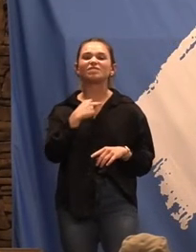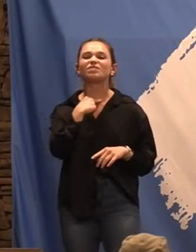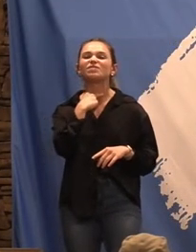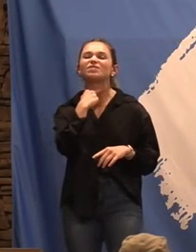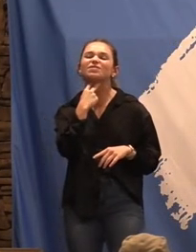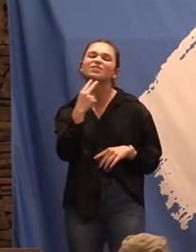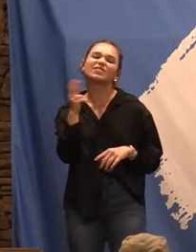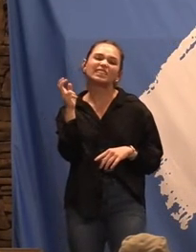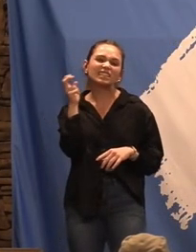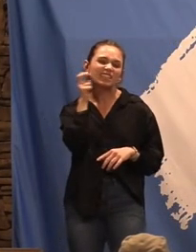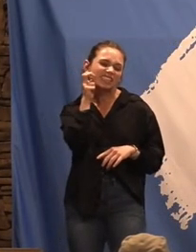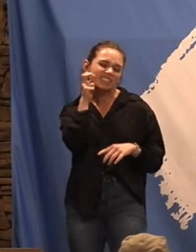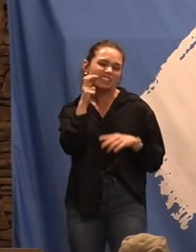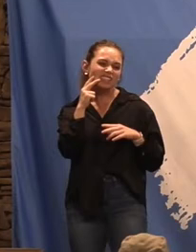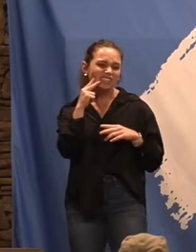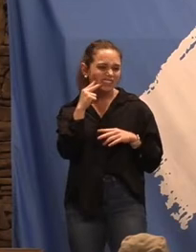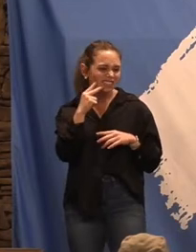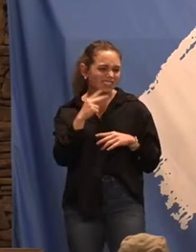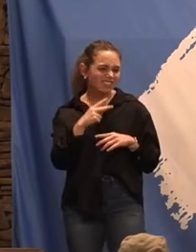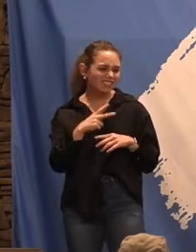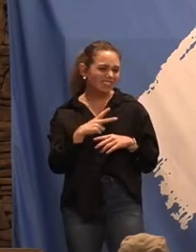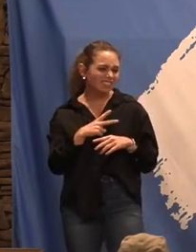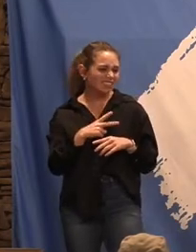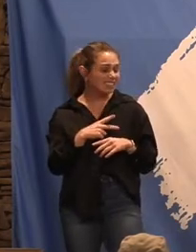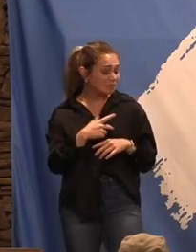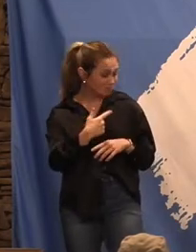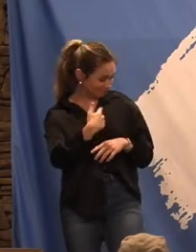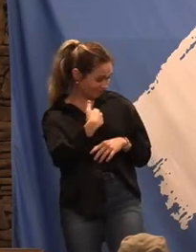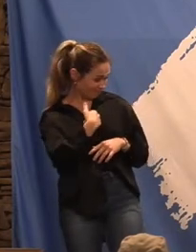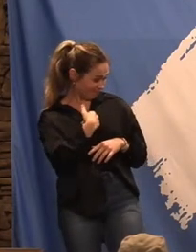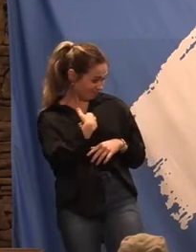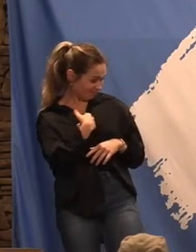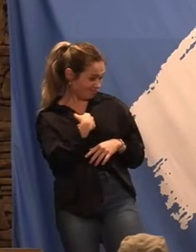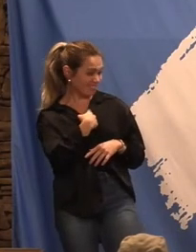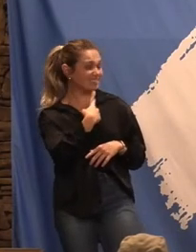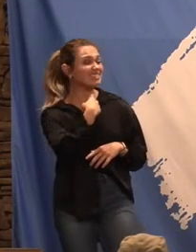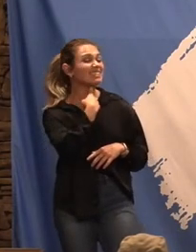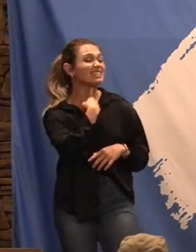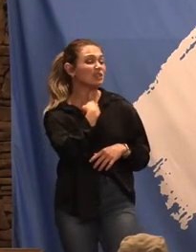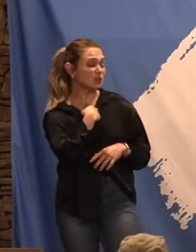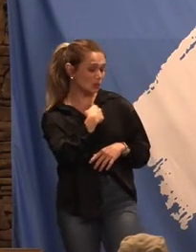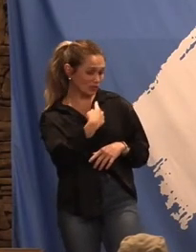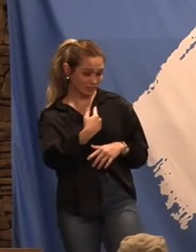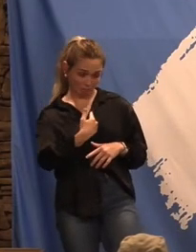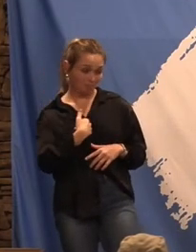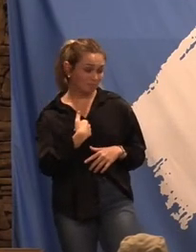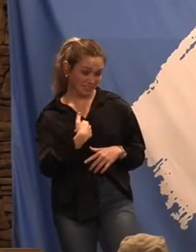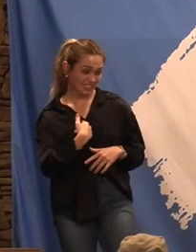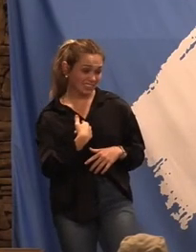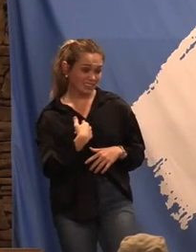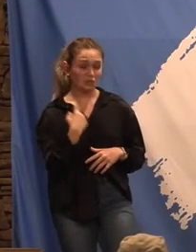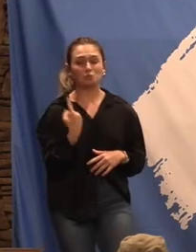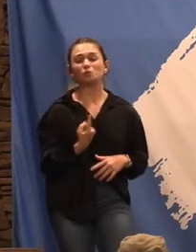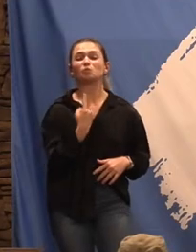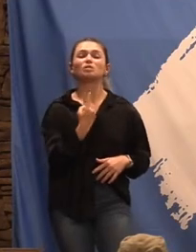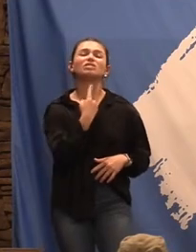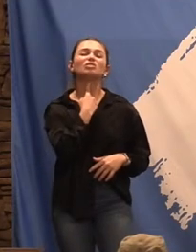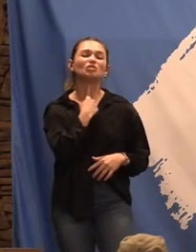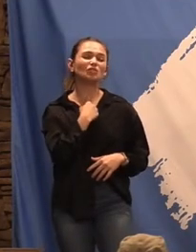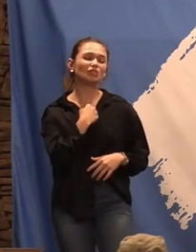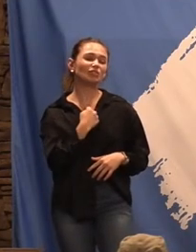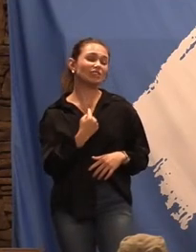with flaccid gums. And me? It's thirsty I am. Always